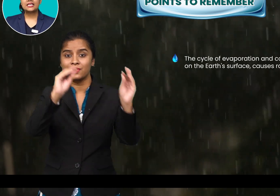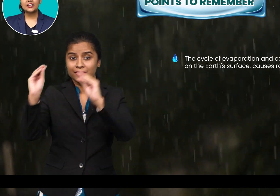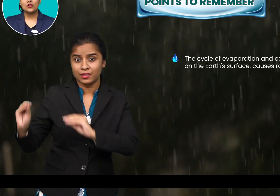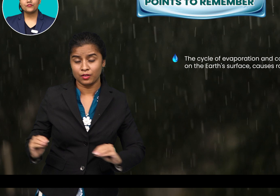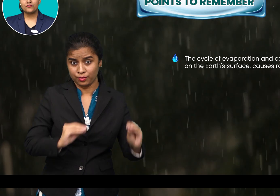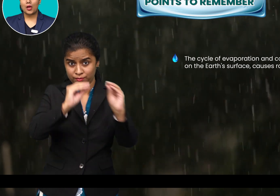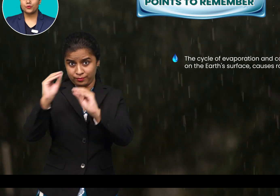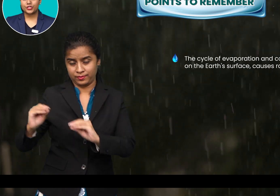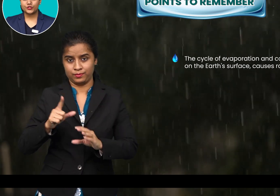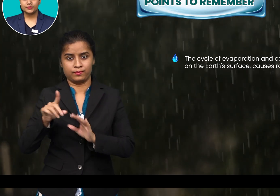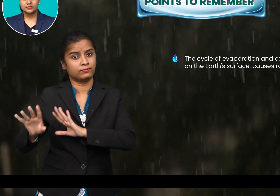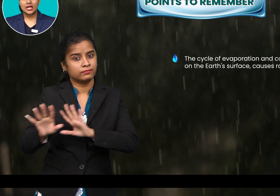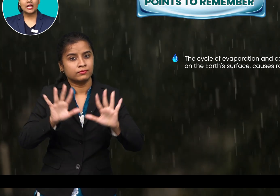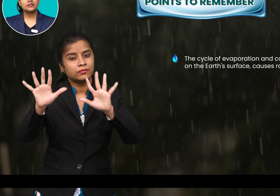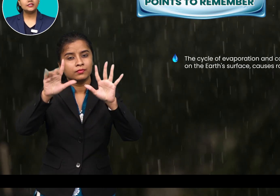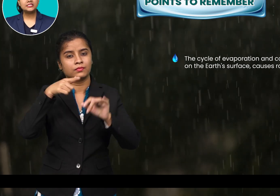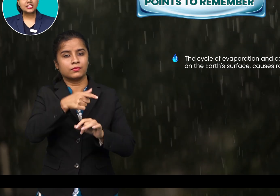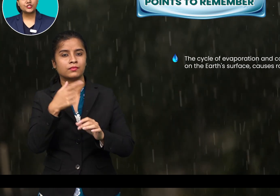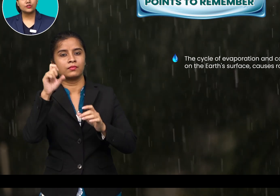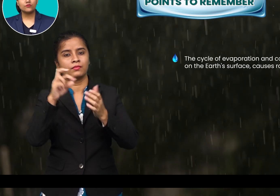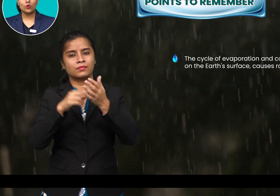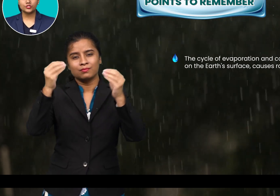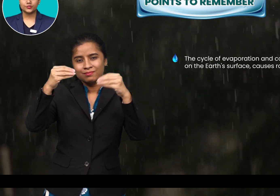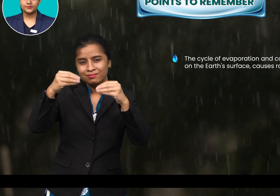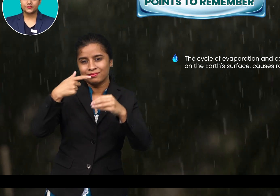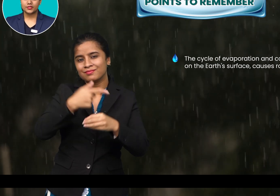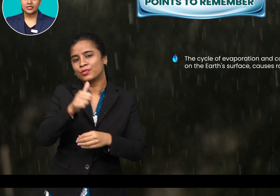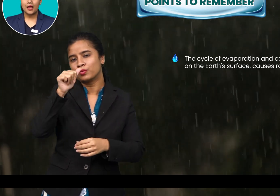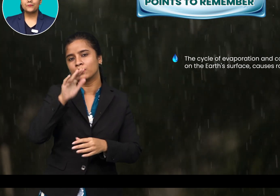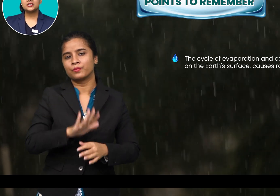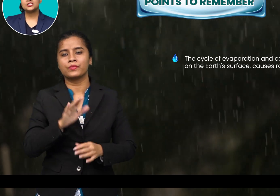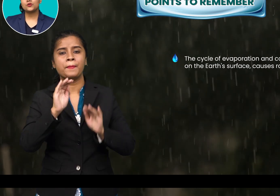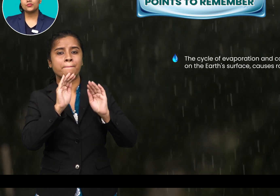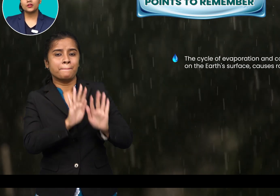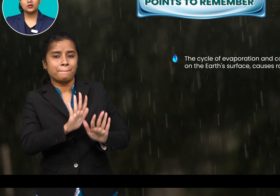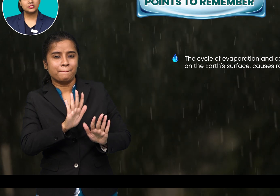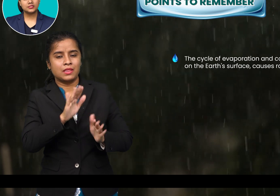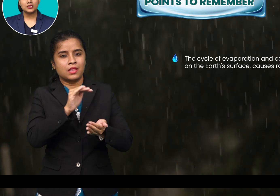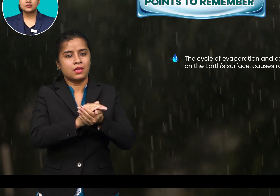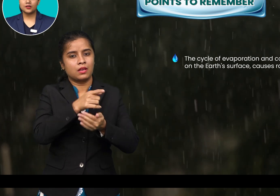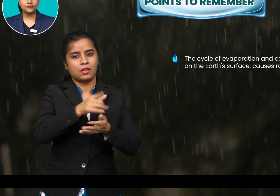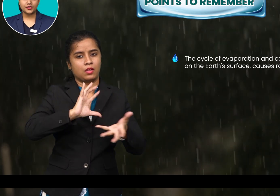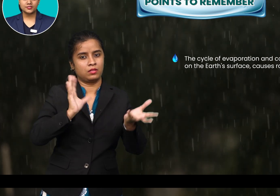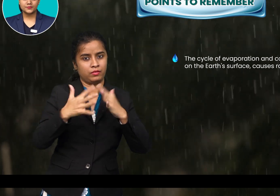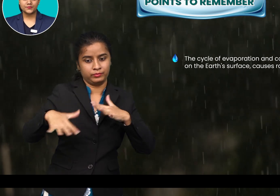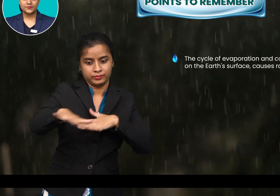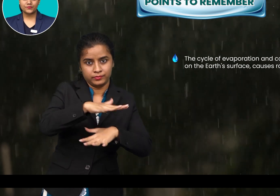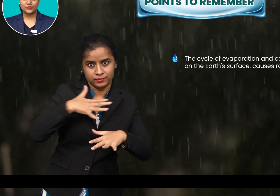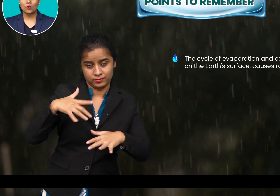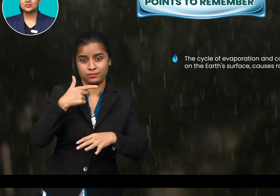The cycle of evaporation and condensation of water present on the Earth's